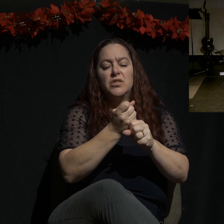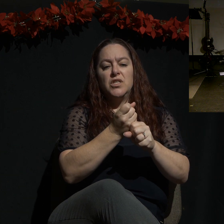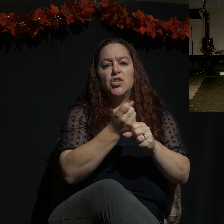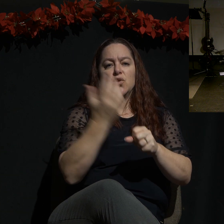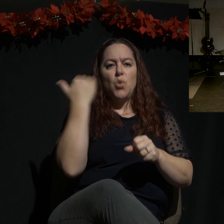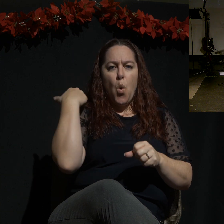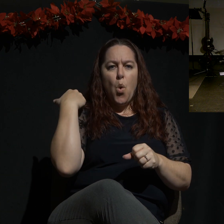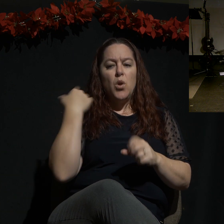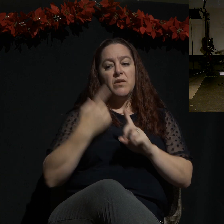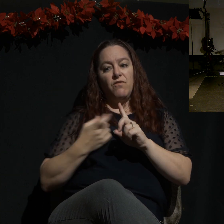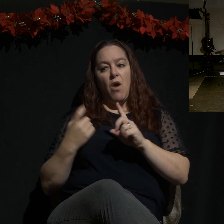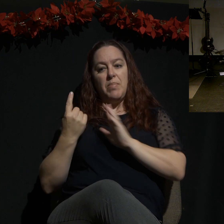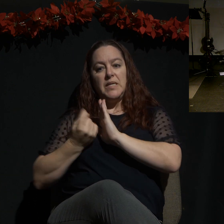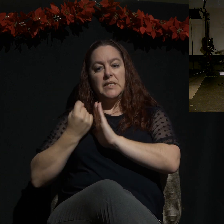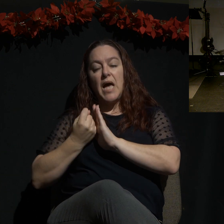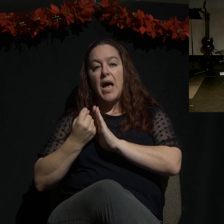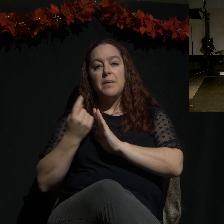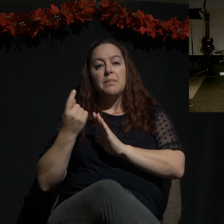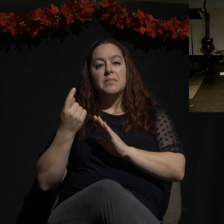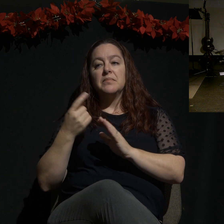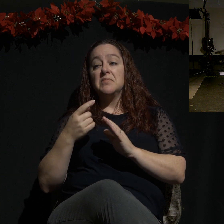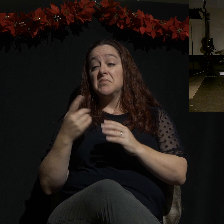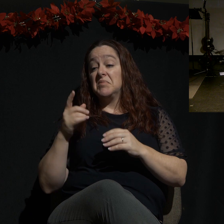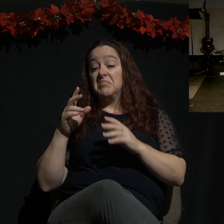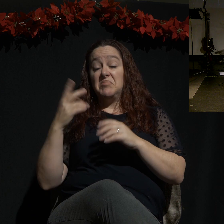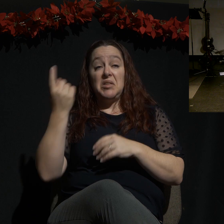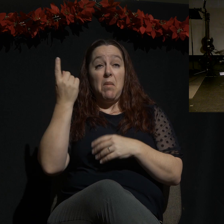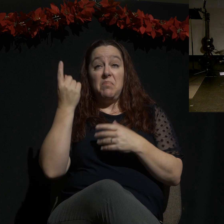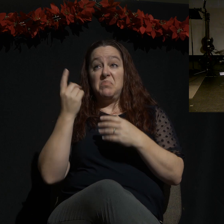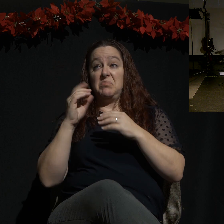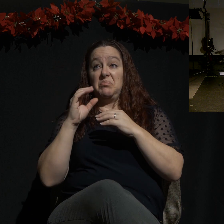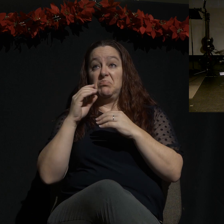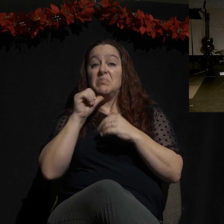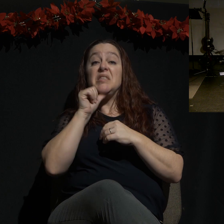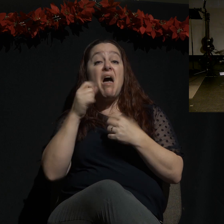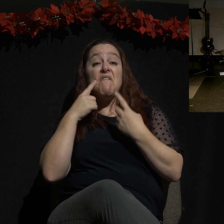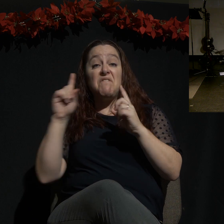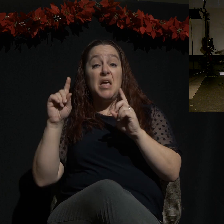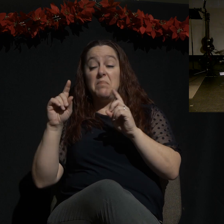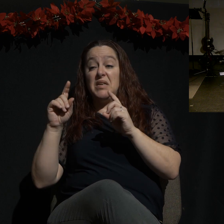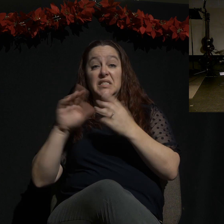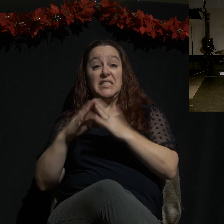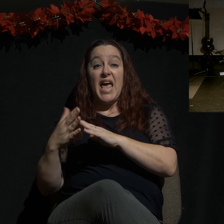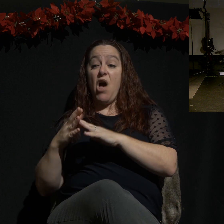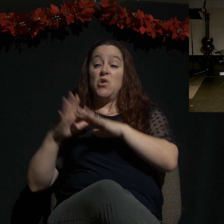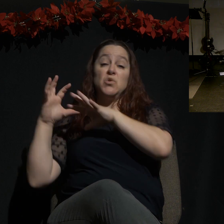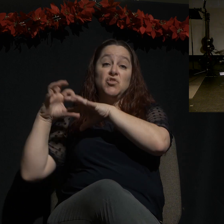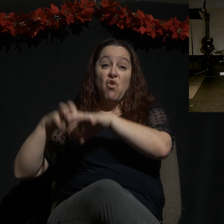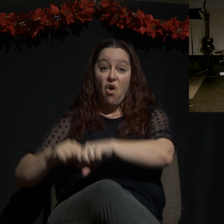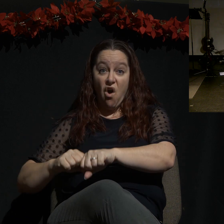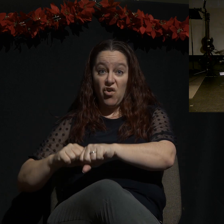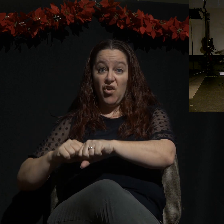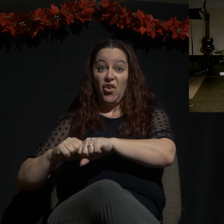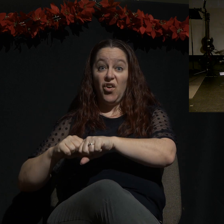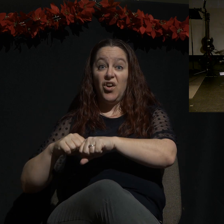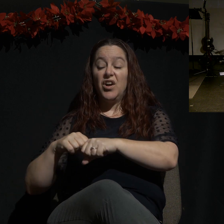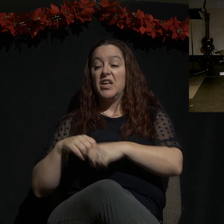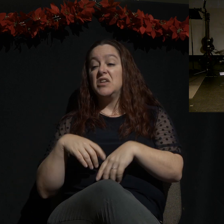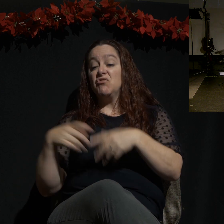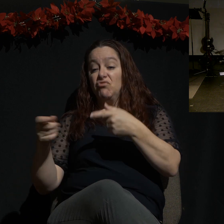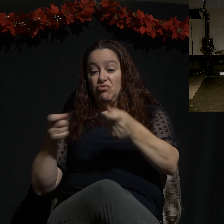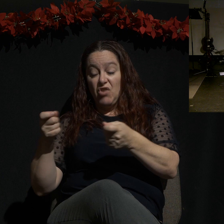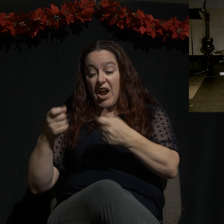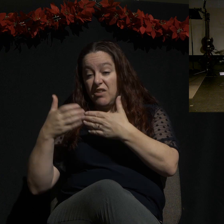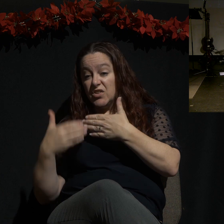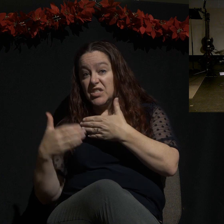time that some no-name civilization was conquered by their land. They were in here for a